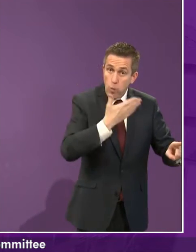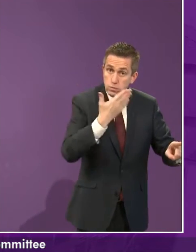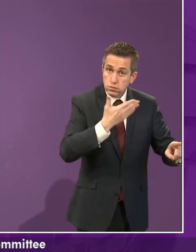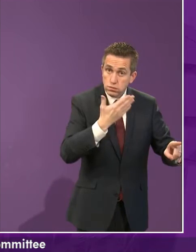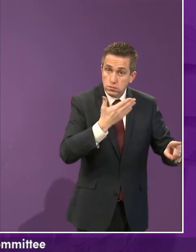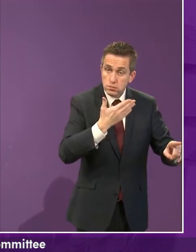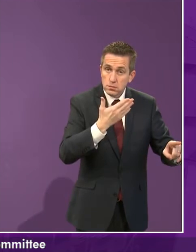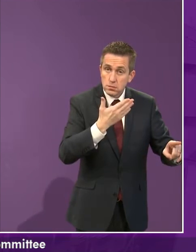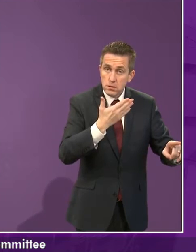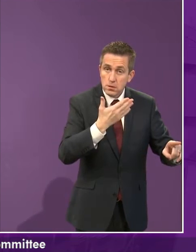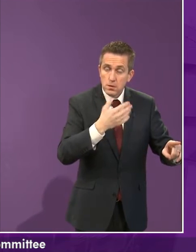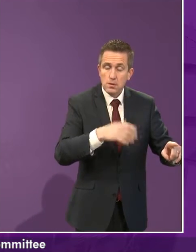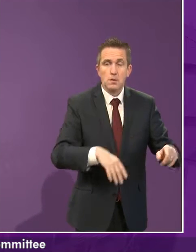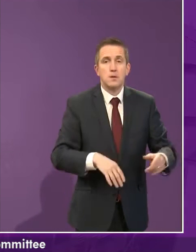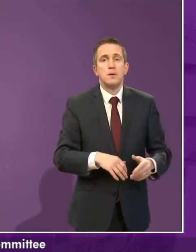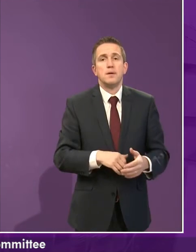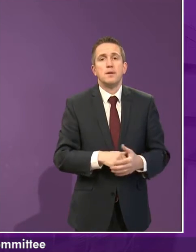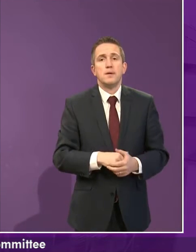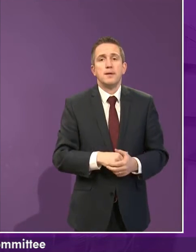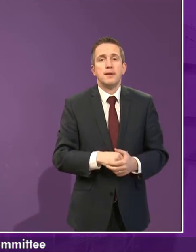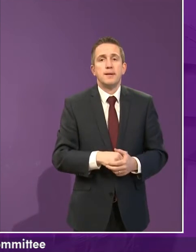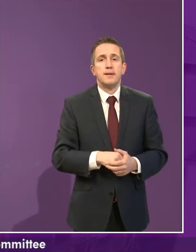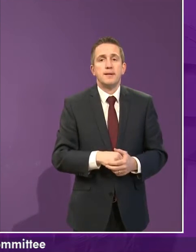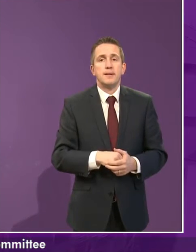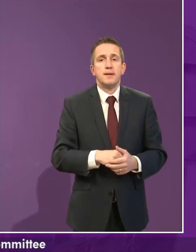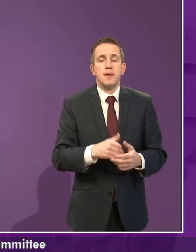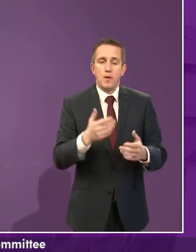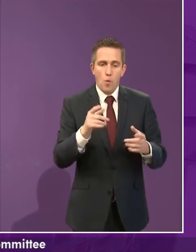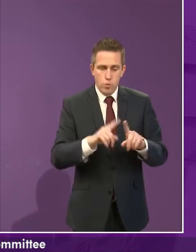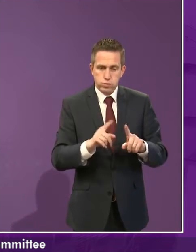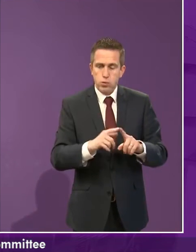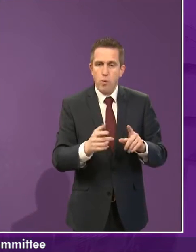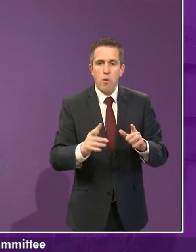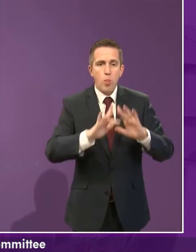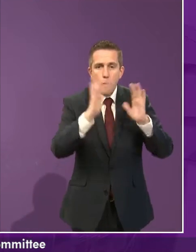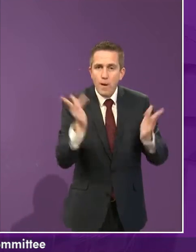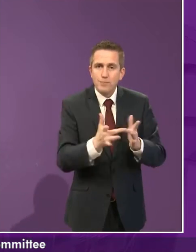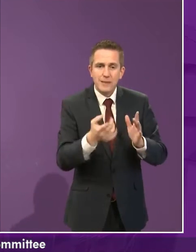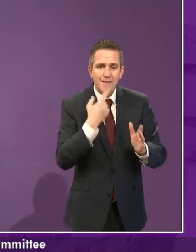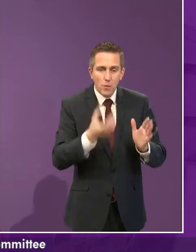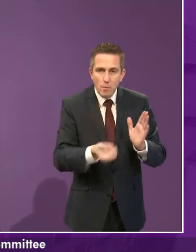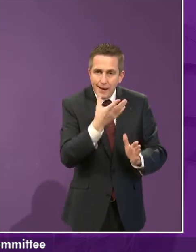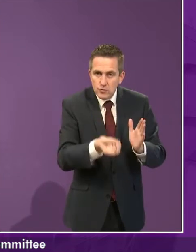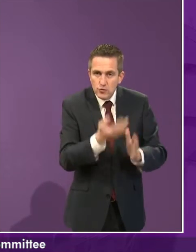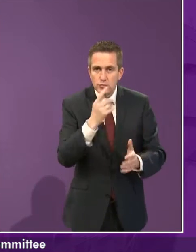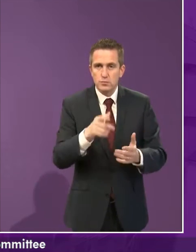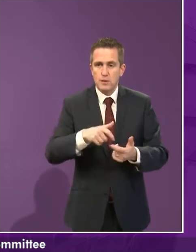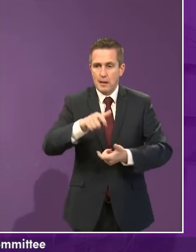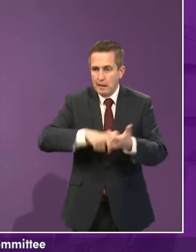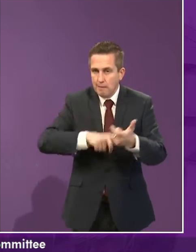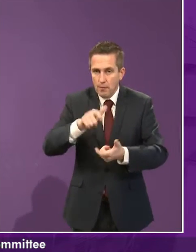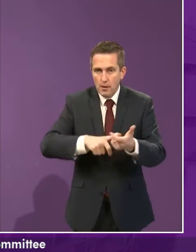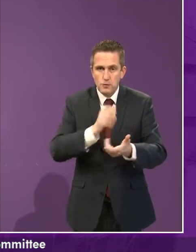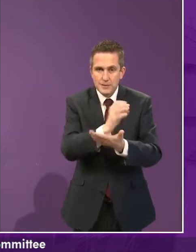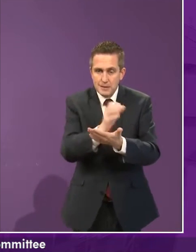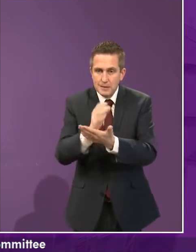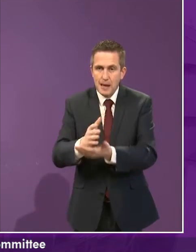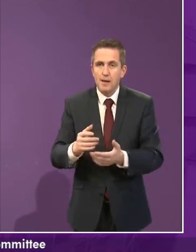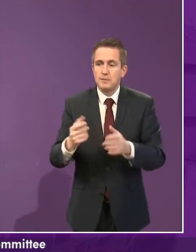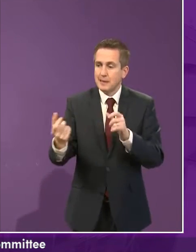and there's just the usual kind of information on websites, leaflets, email inquiries.